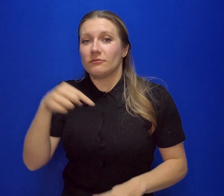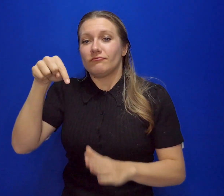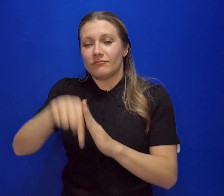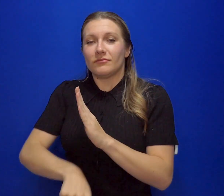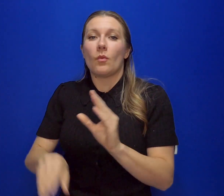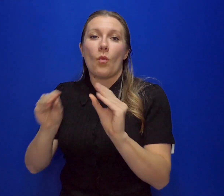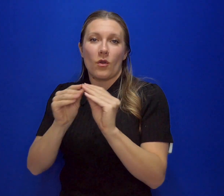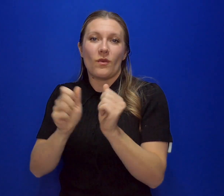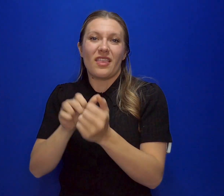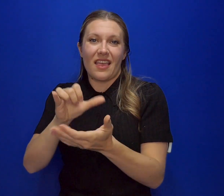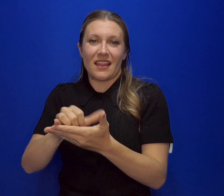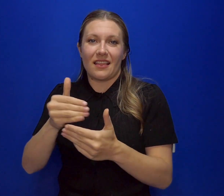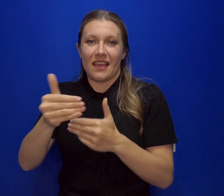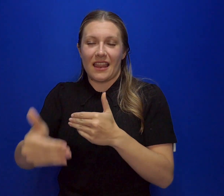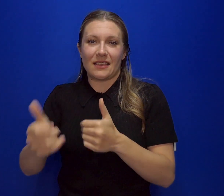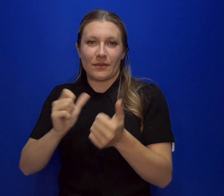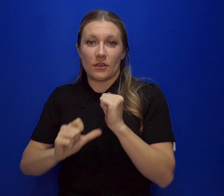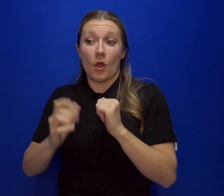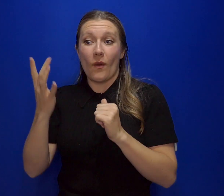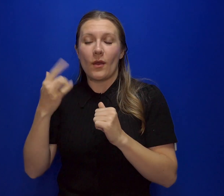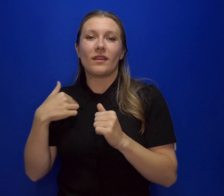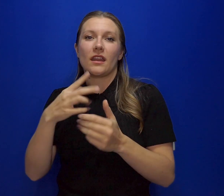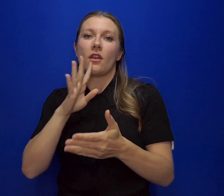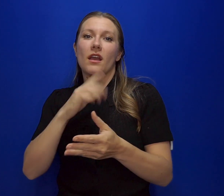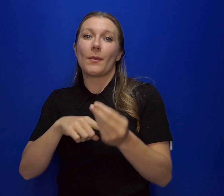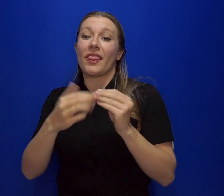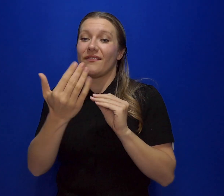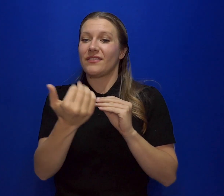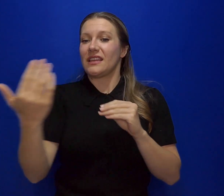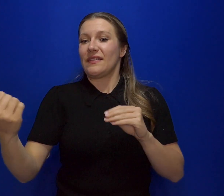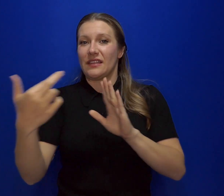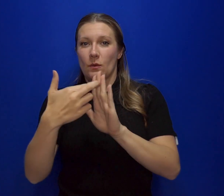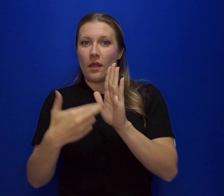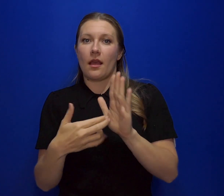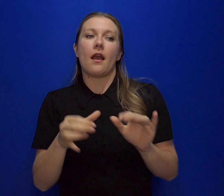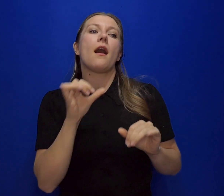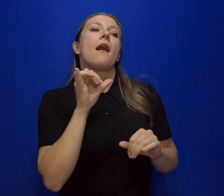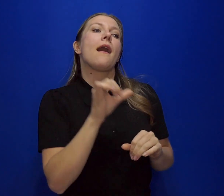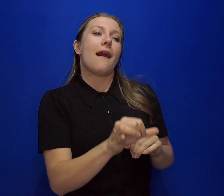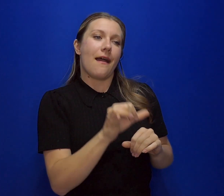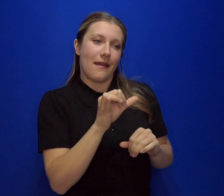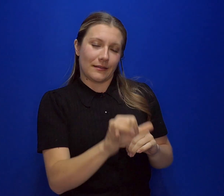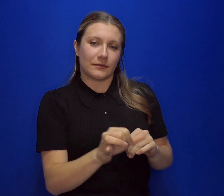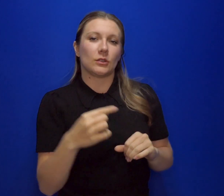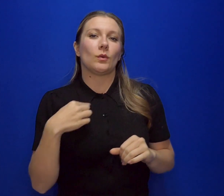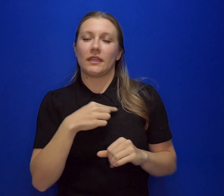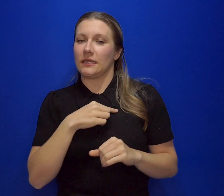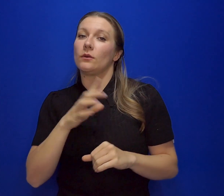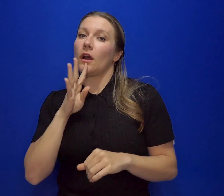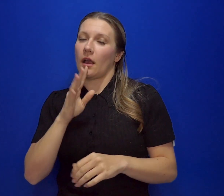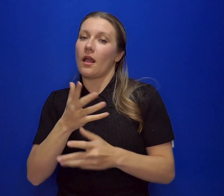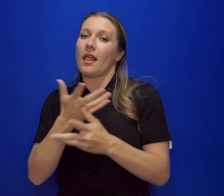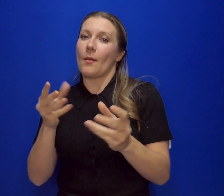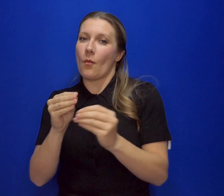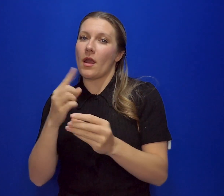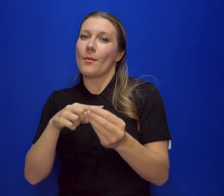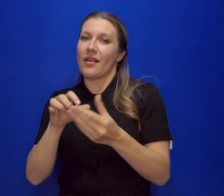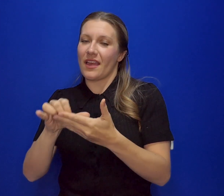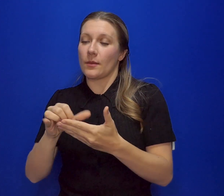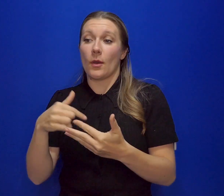next episode of this, because the next thing we're going to do is the 15-15 rule. So we'll get to talk a lot about that. But we're done. We made it through. There were a lot